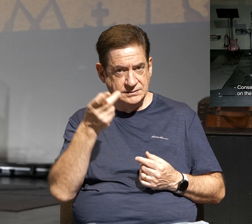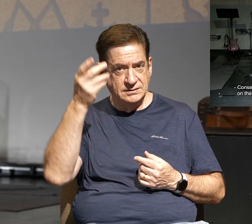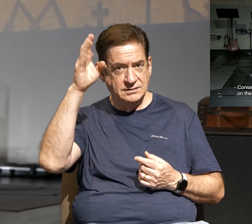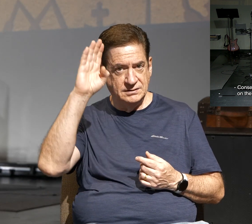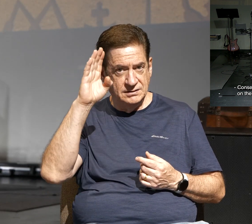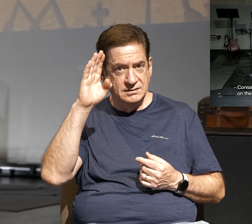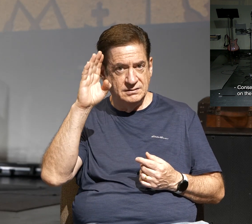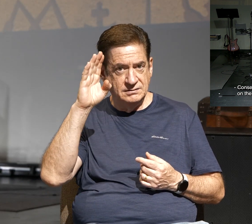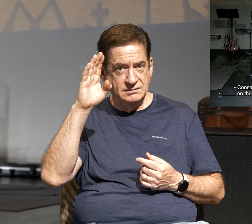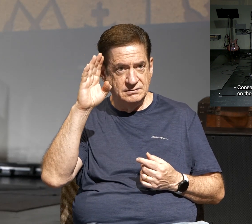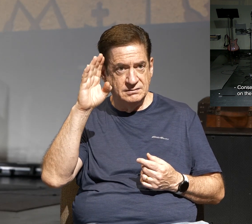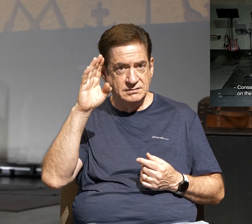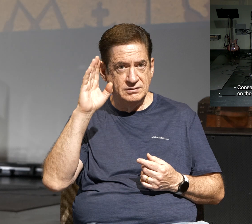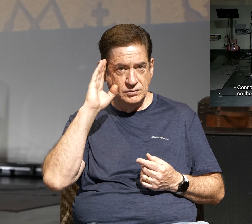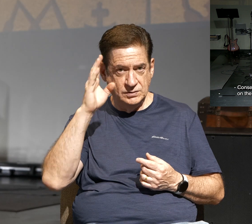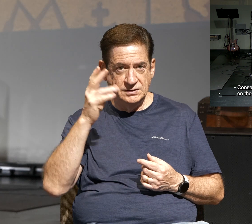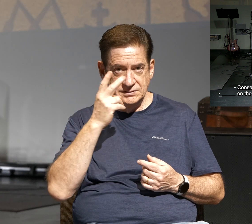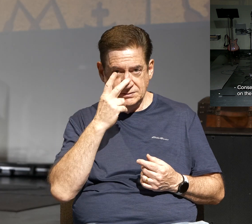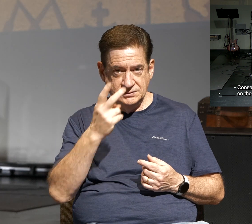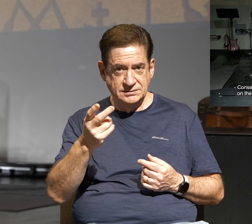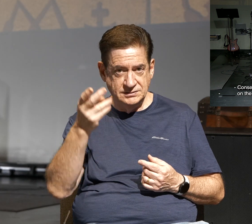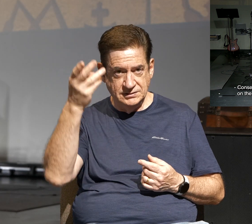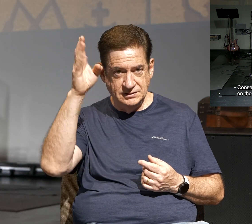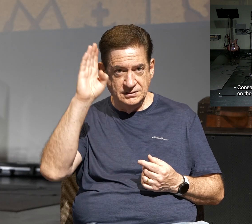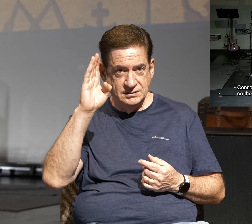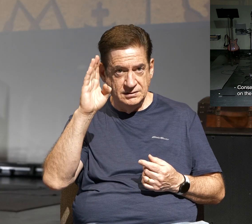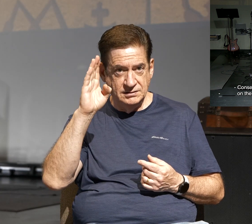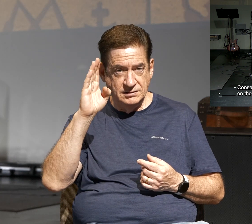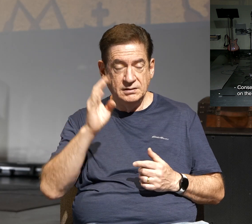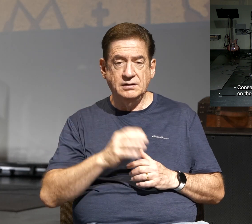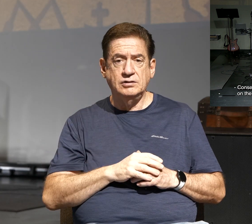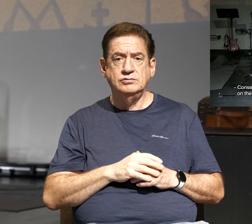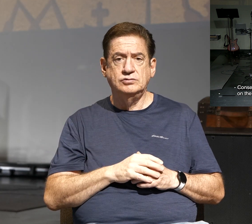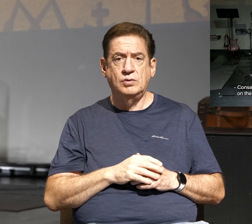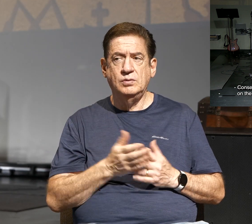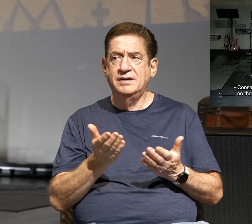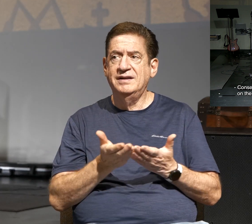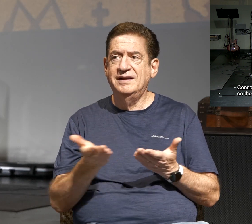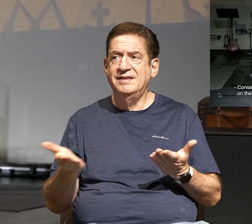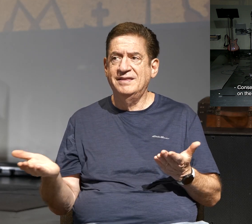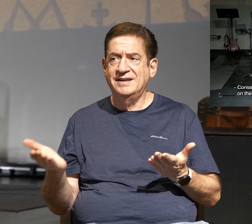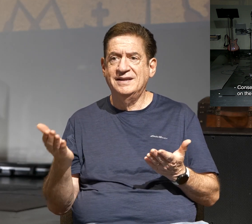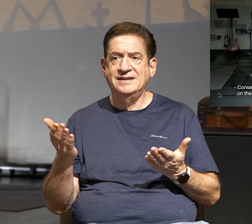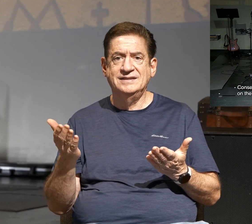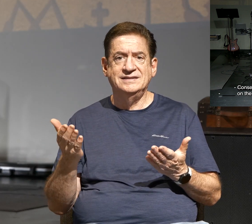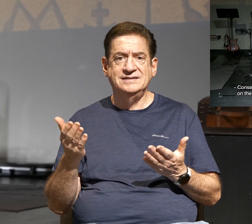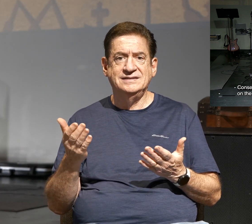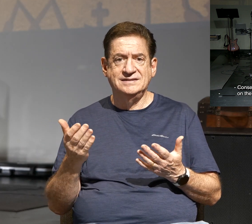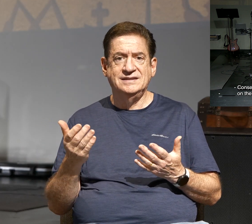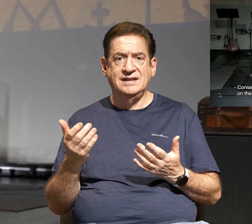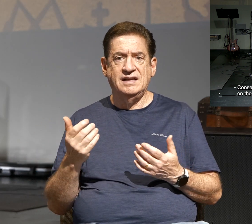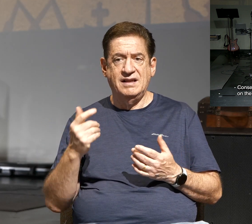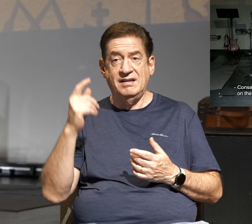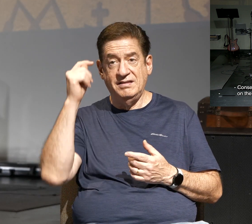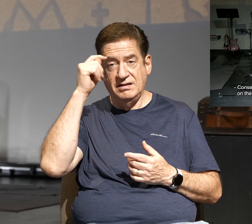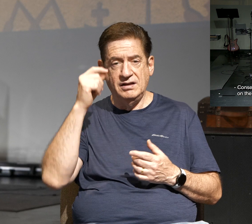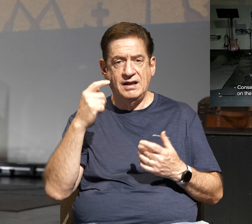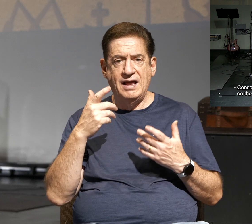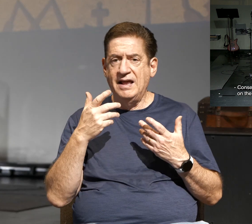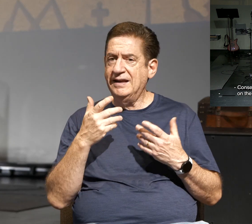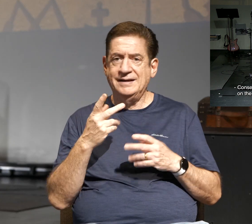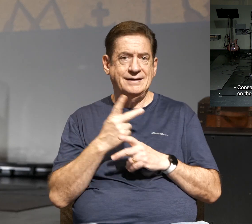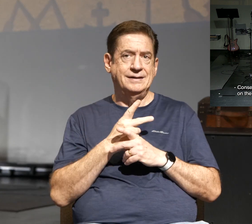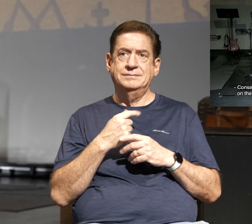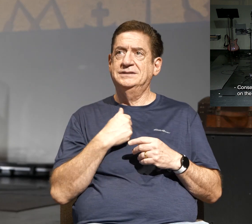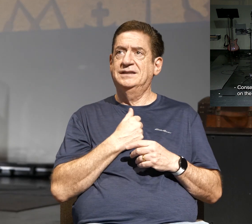God. They shall see God. So there's things that create an impurity in our lives that keep us from seeing God